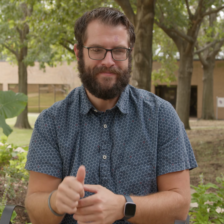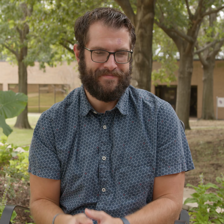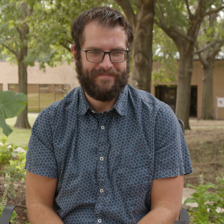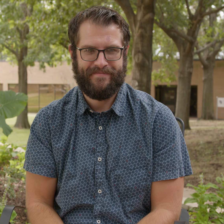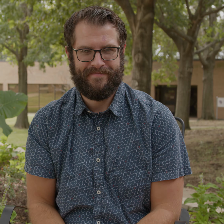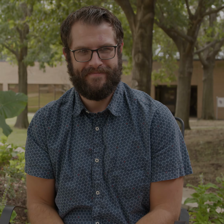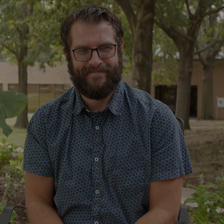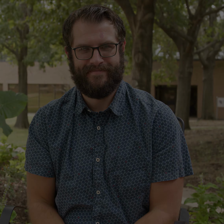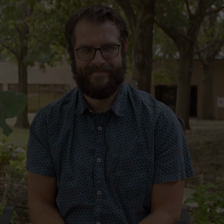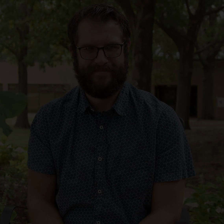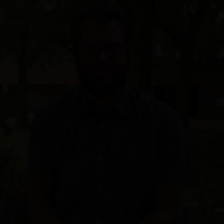me.